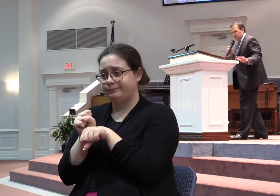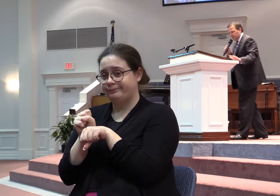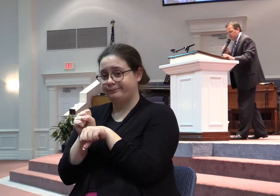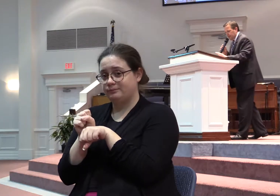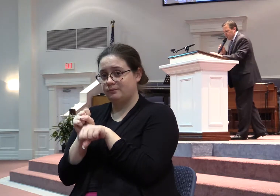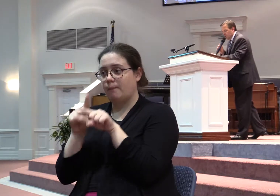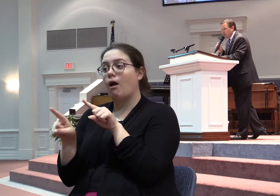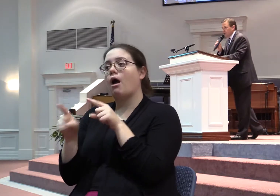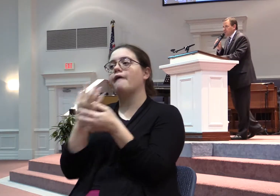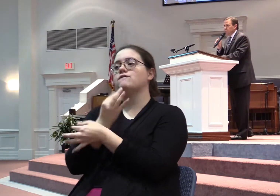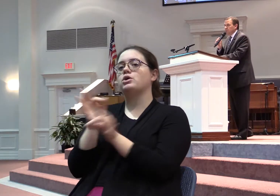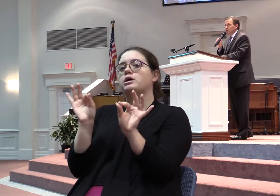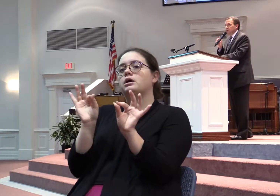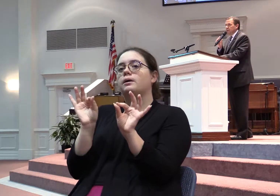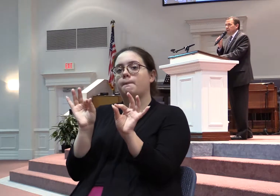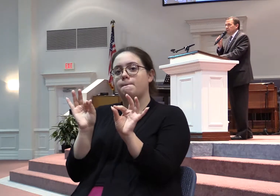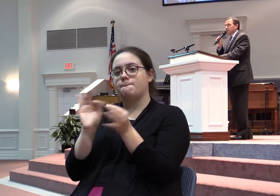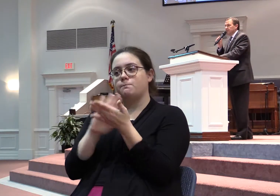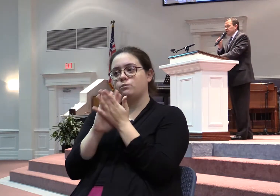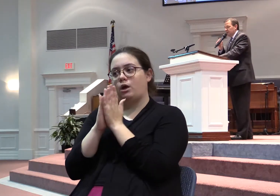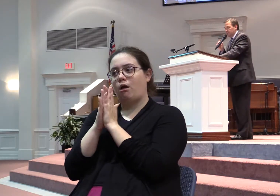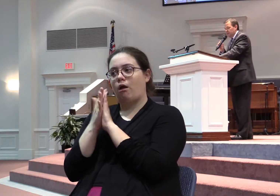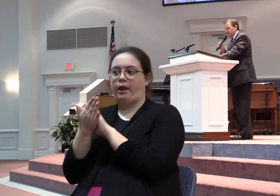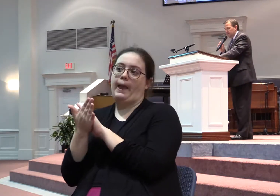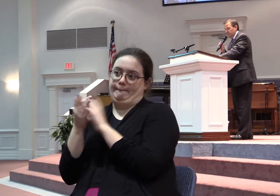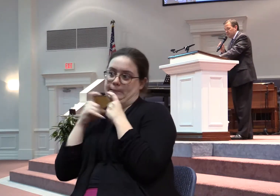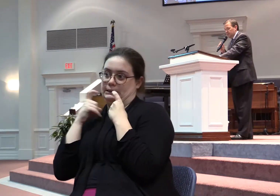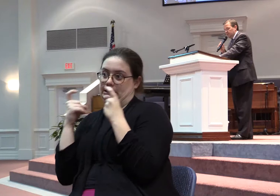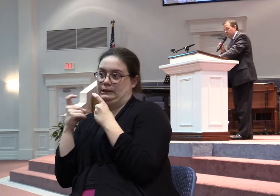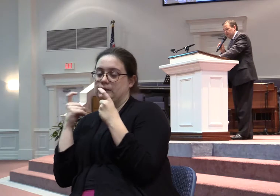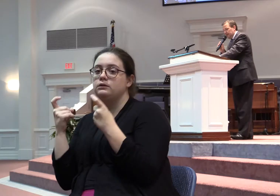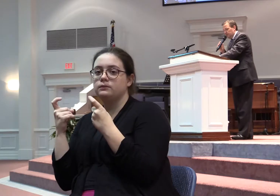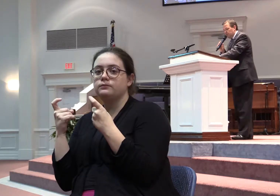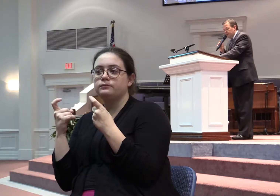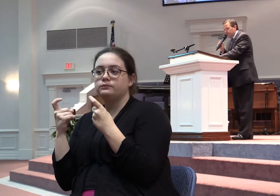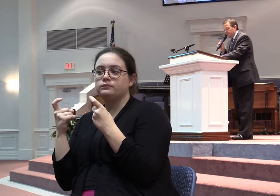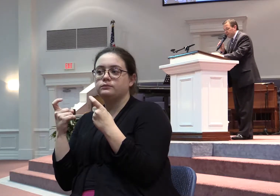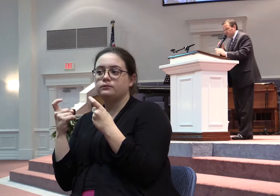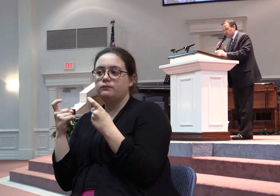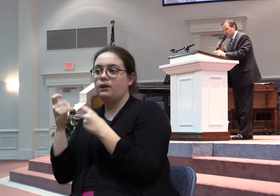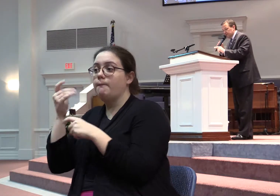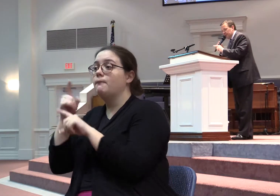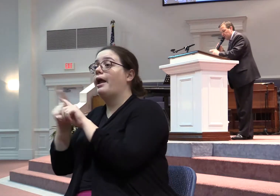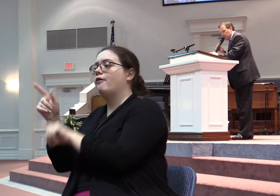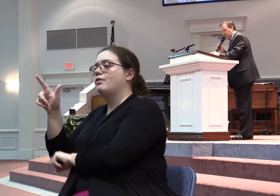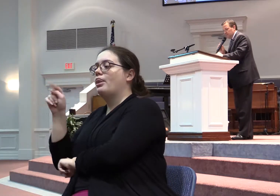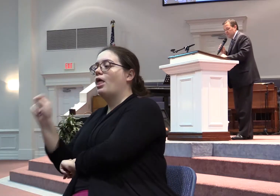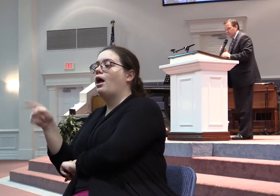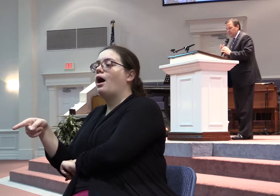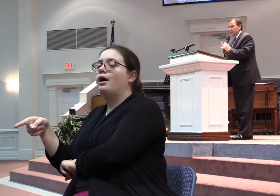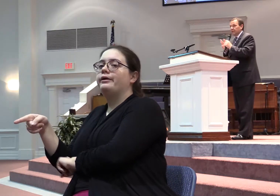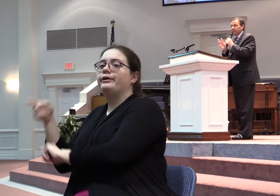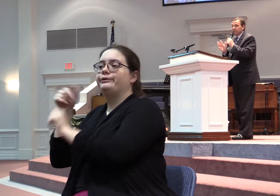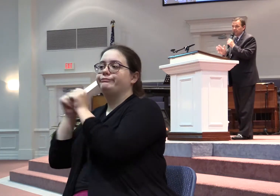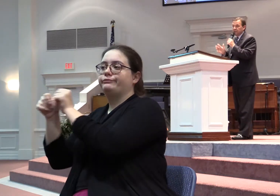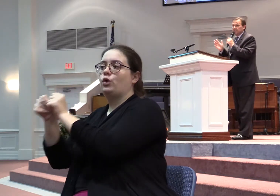But that freedom turned into a servant of sin. Right. But had he remained a faithful servant to Abraham,